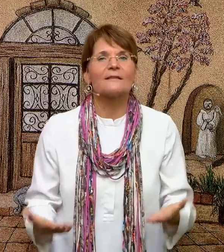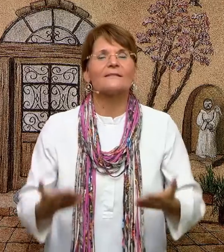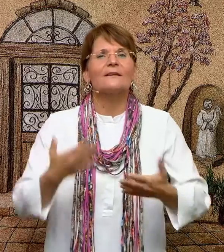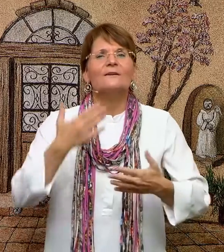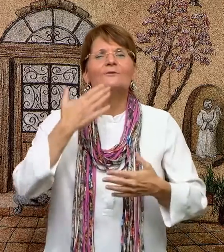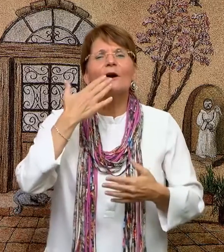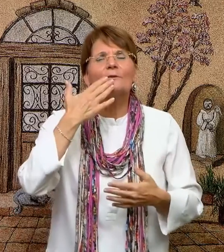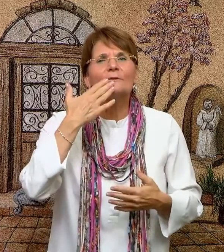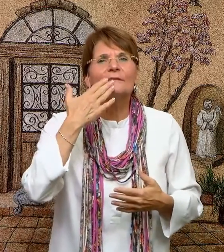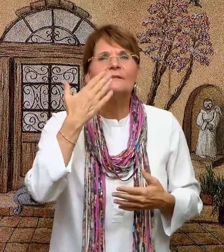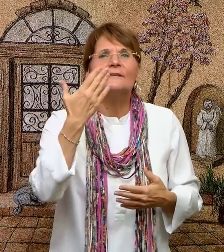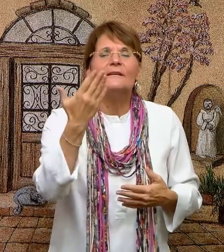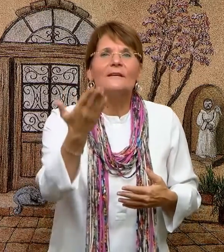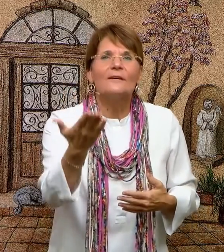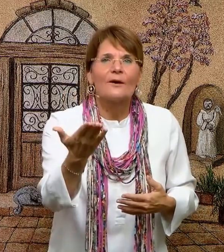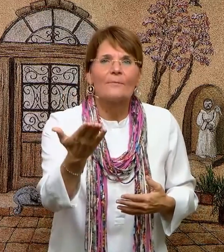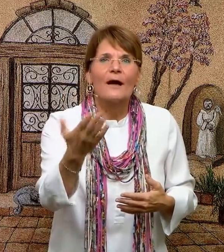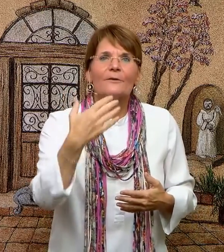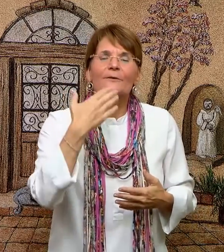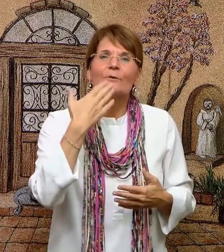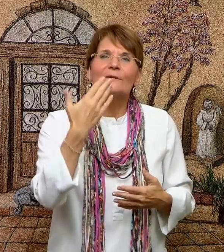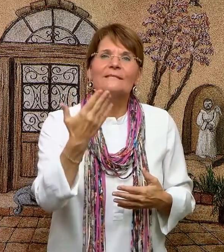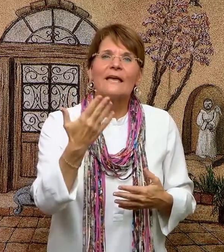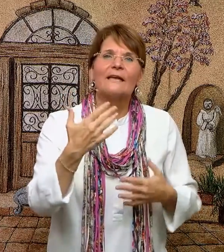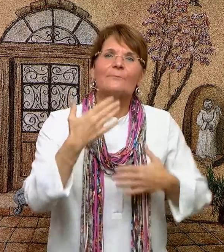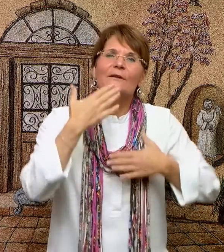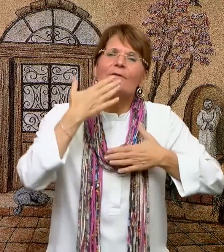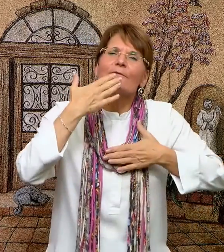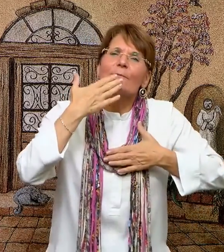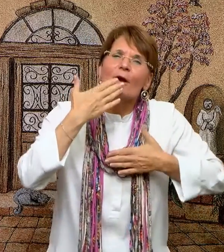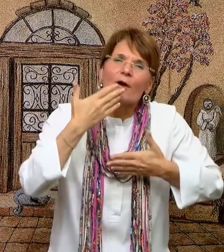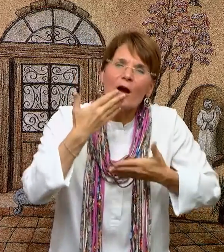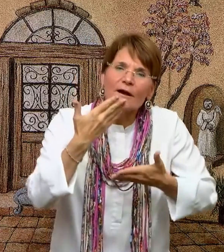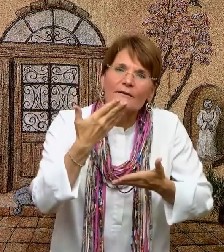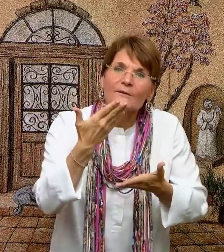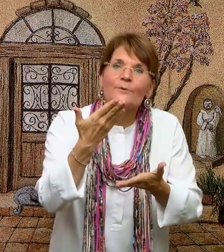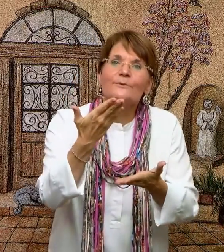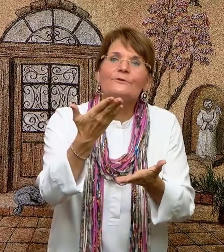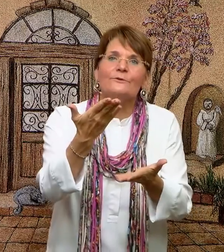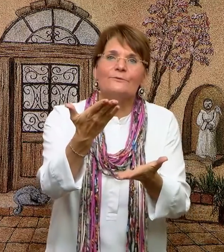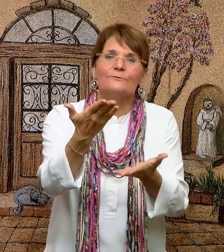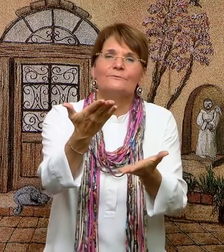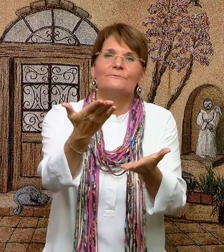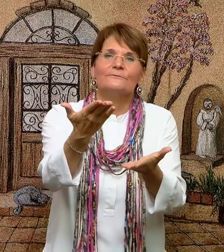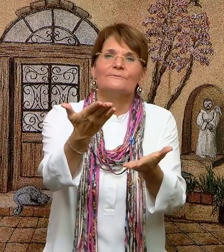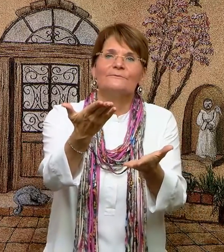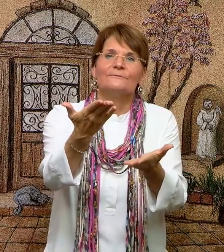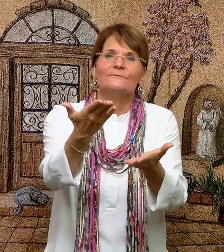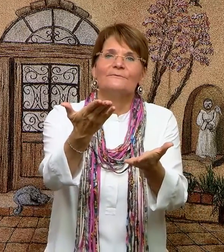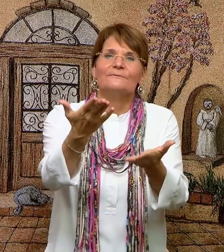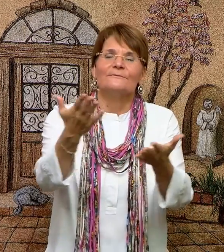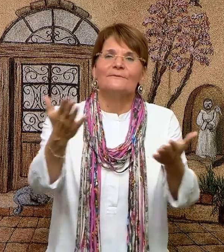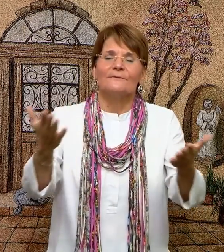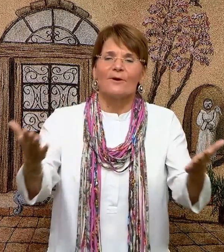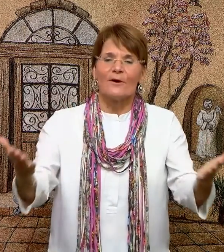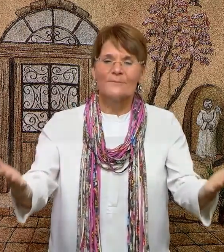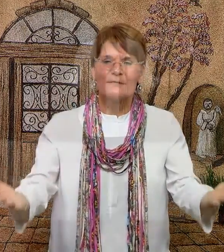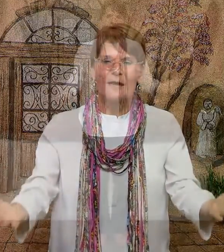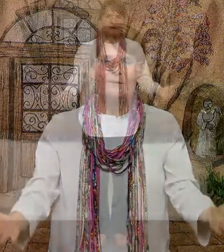not only in our mouth and what we say, but from our heart and what we do. Arms down,